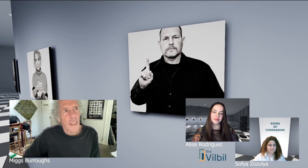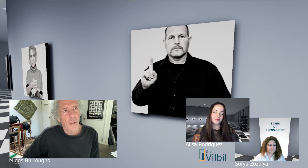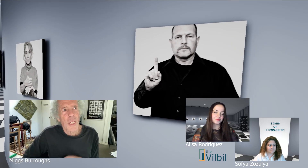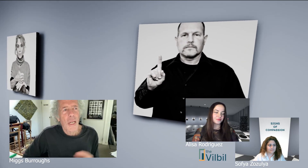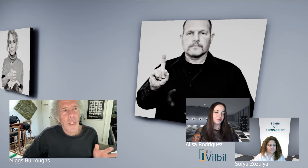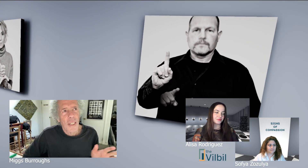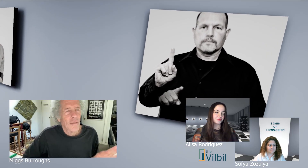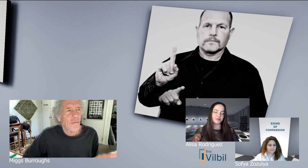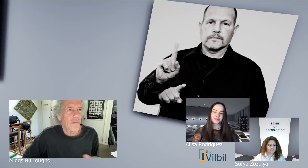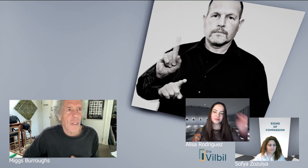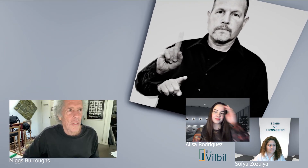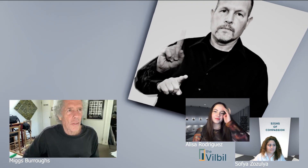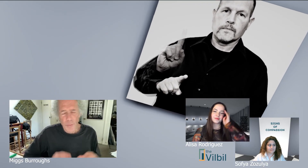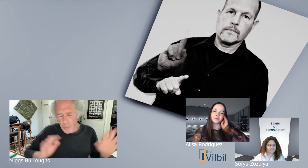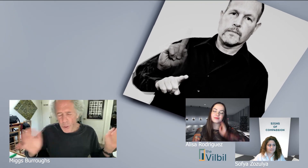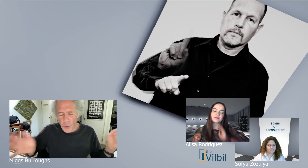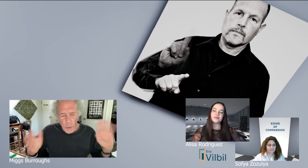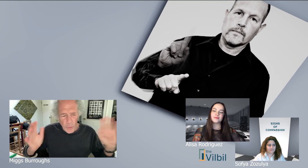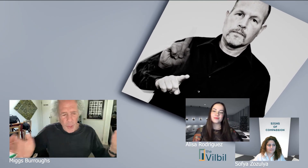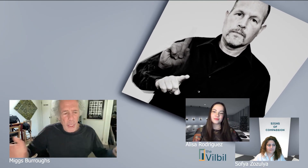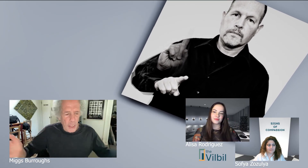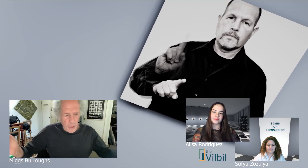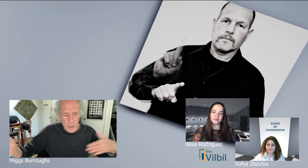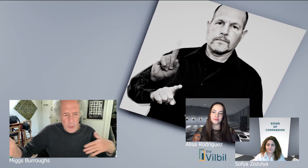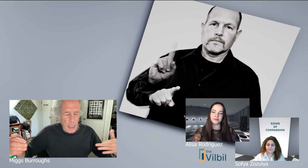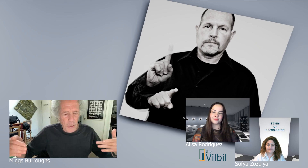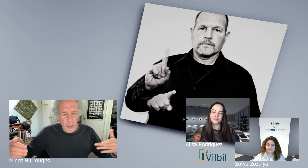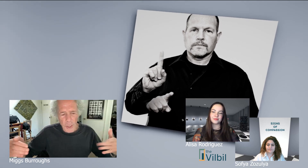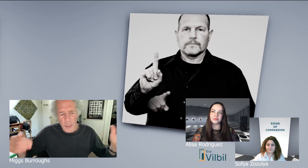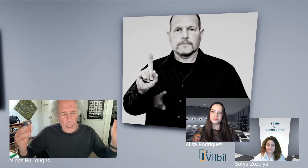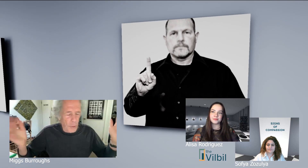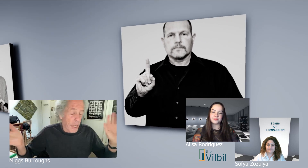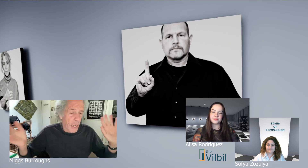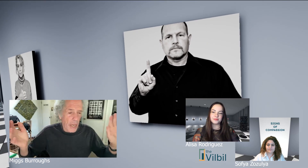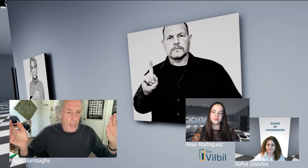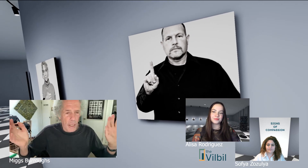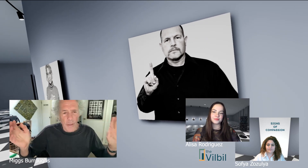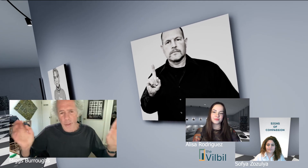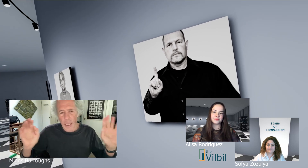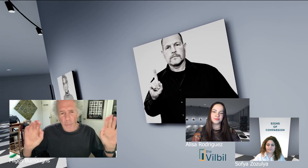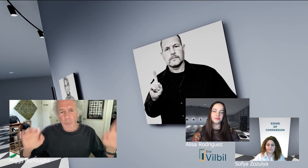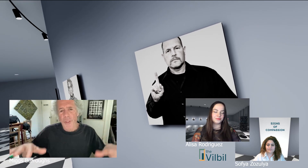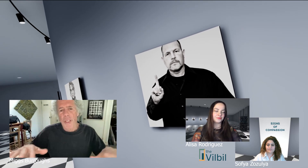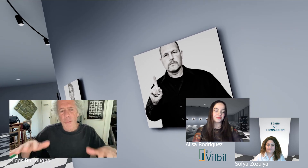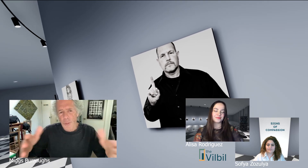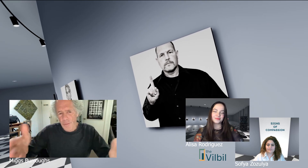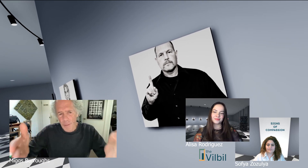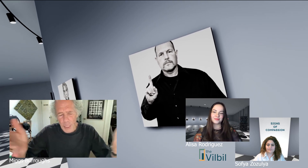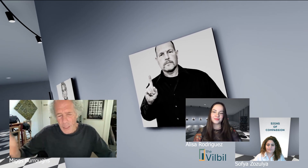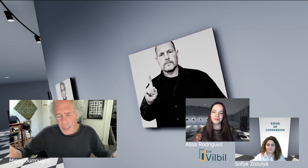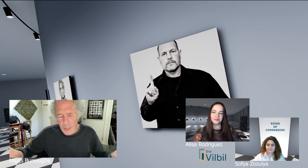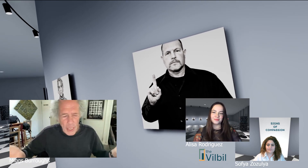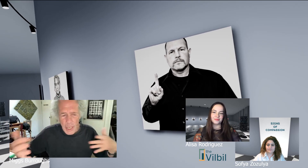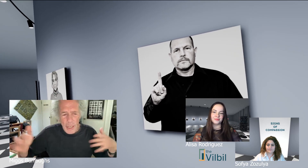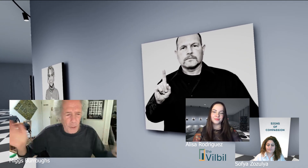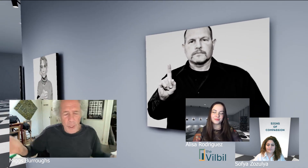I mean, I'm not. There's people doing their own thing and other technologies, and now with AI, and people think my thing is AI, which it